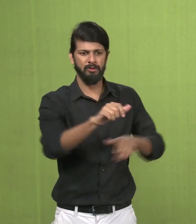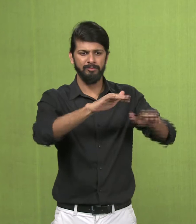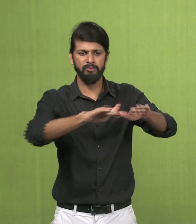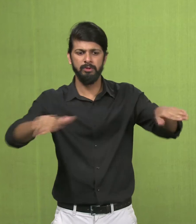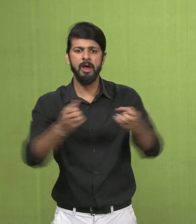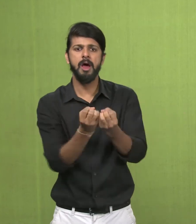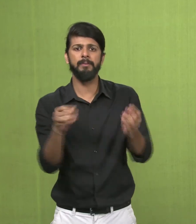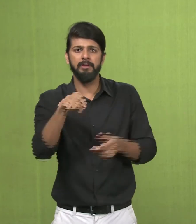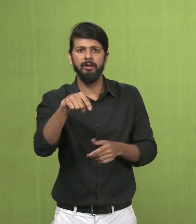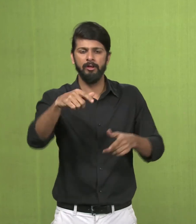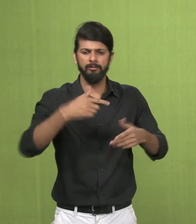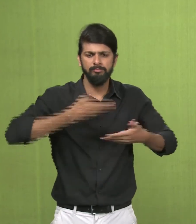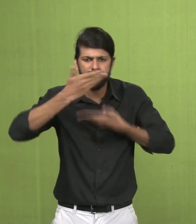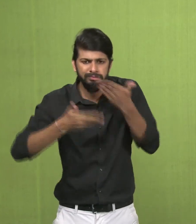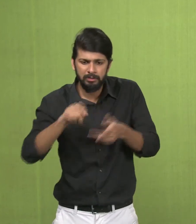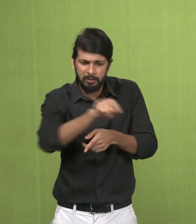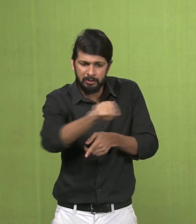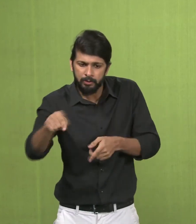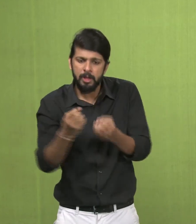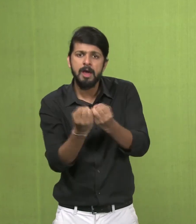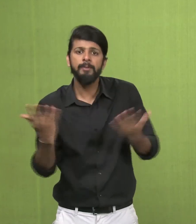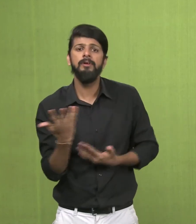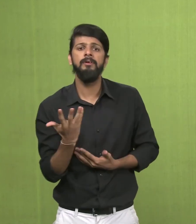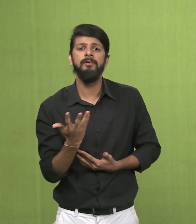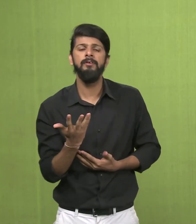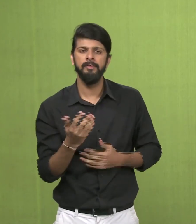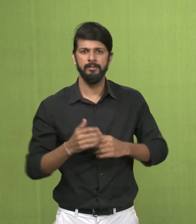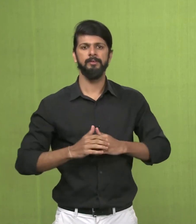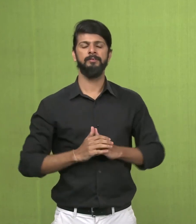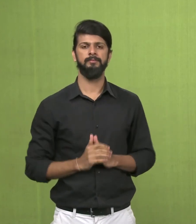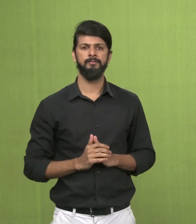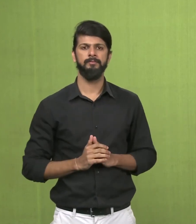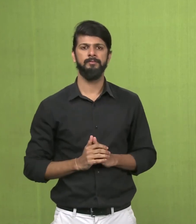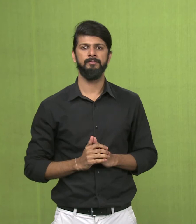How many disciples are represented in the sculpture?